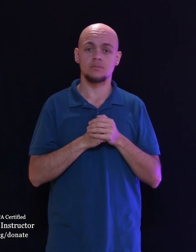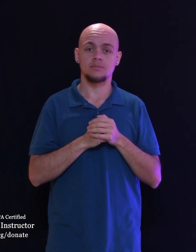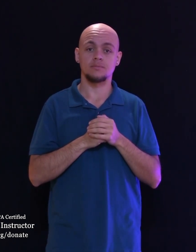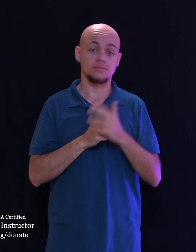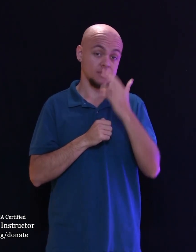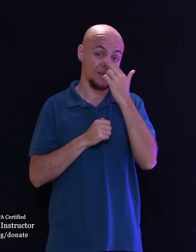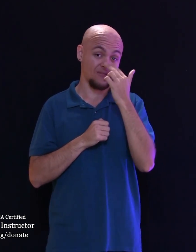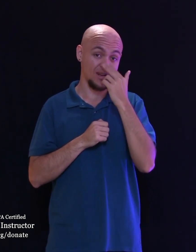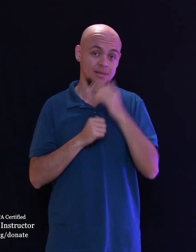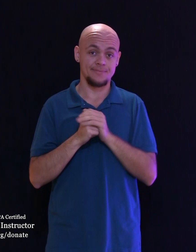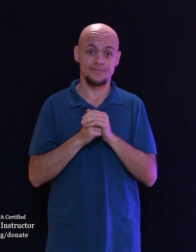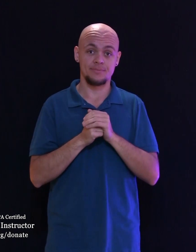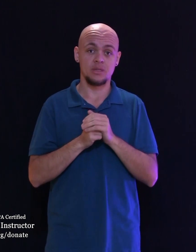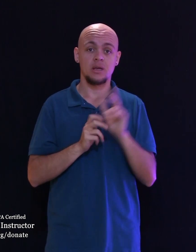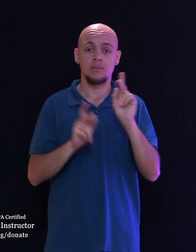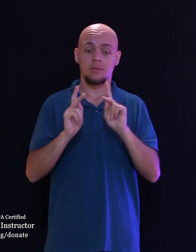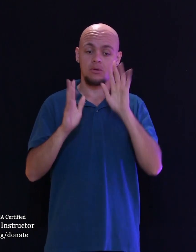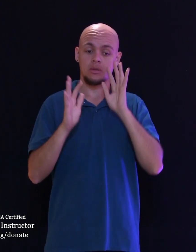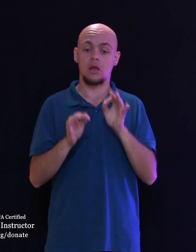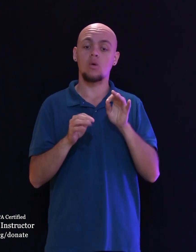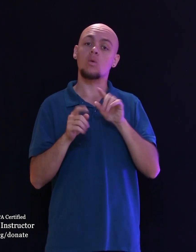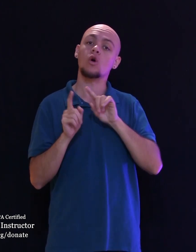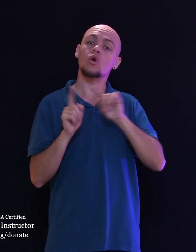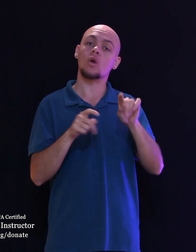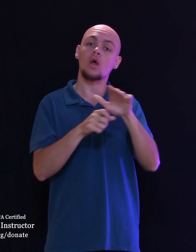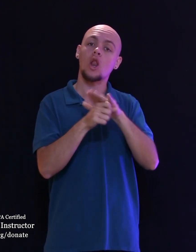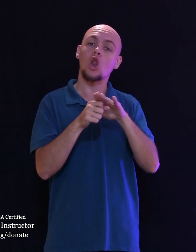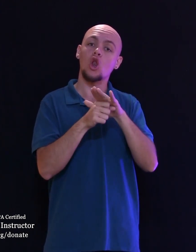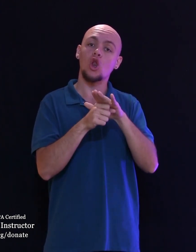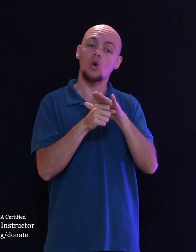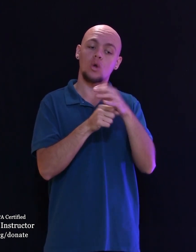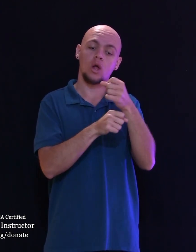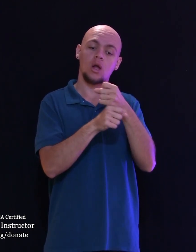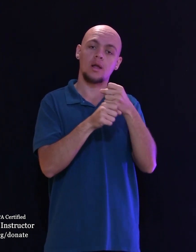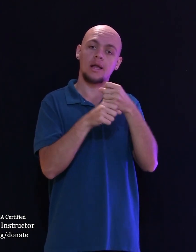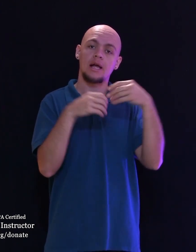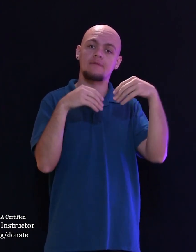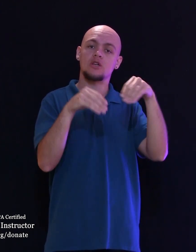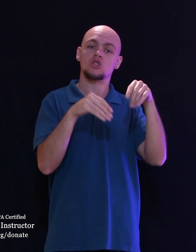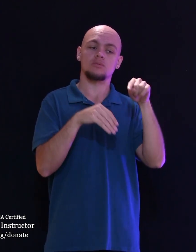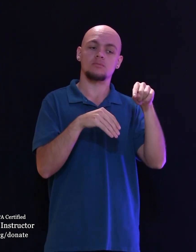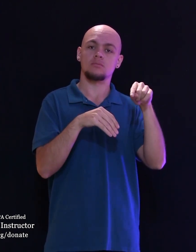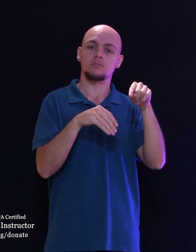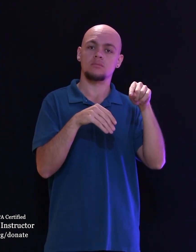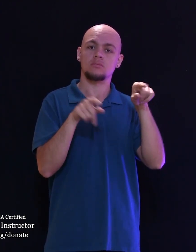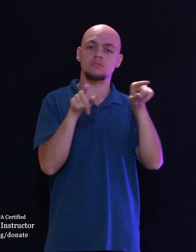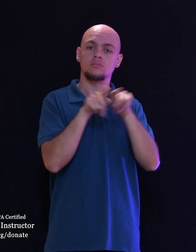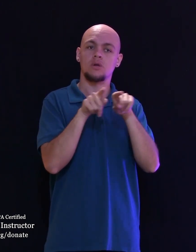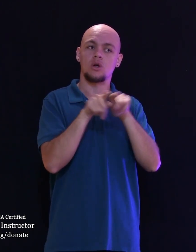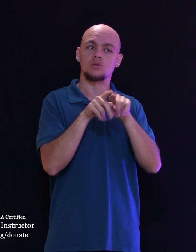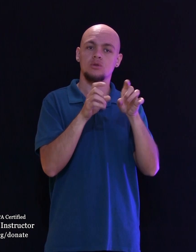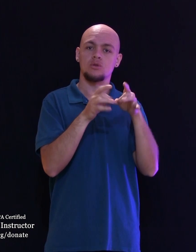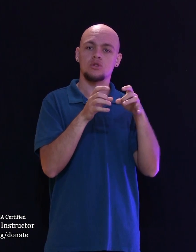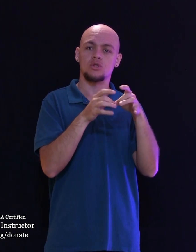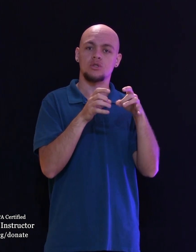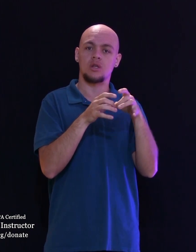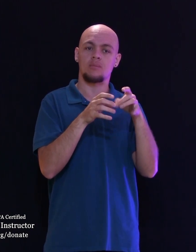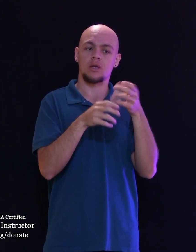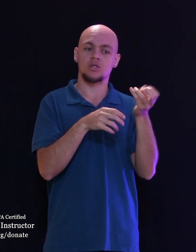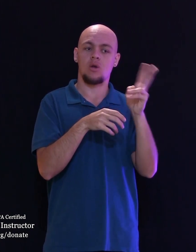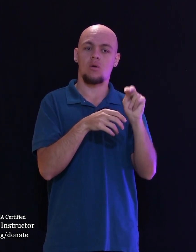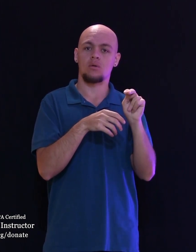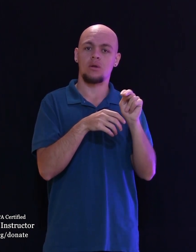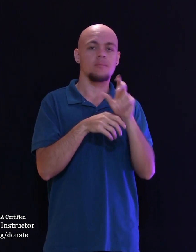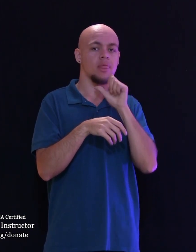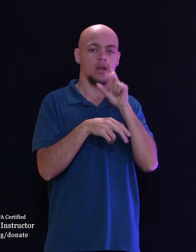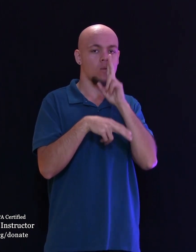What I think is really funny is a lot of people decided, well, we'll go to this local coffee house down here, which is also owned by Starbucks. They just don't call